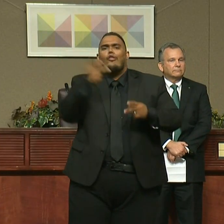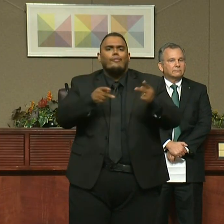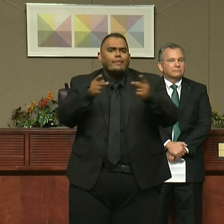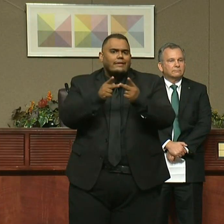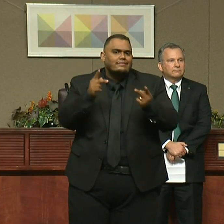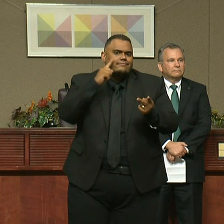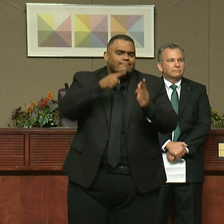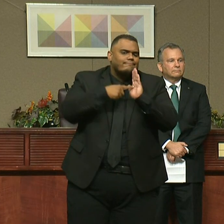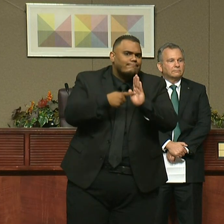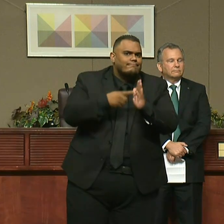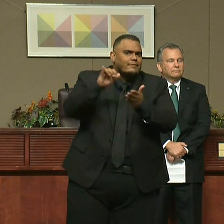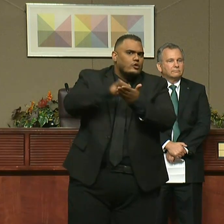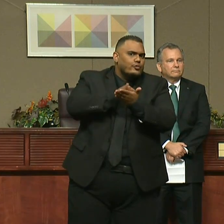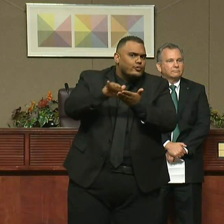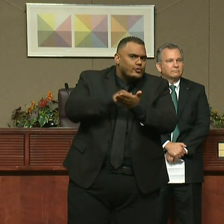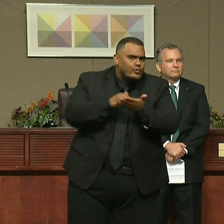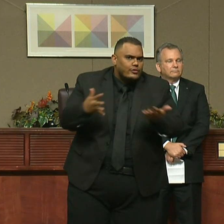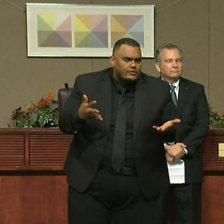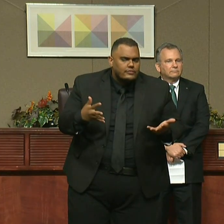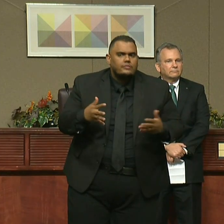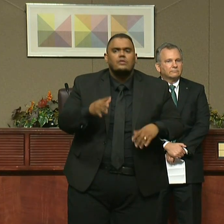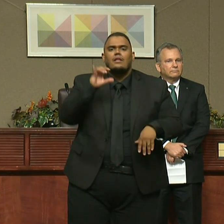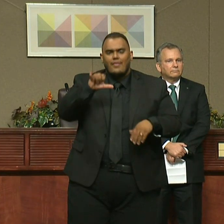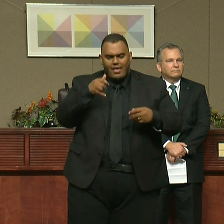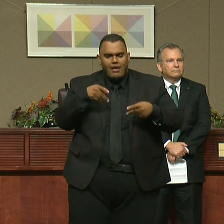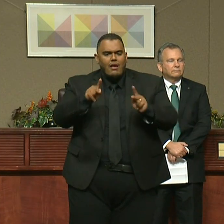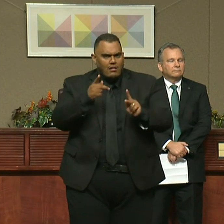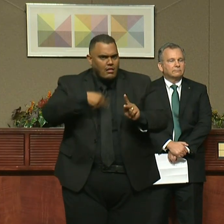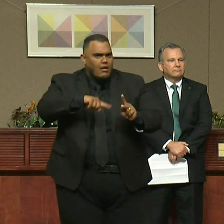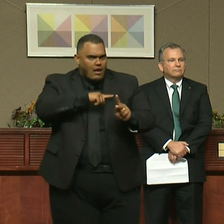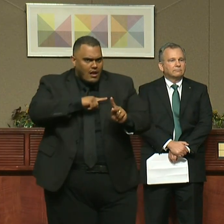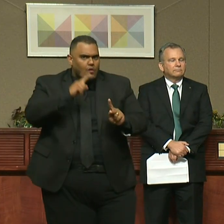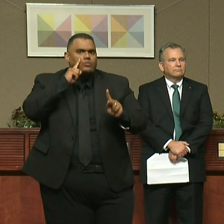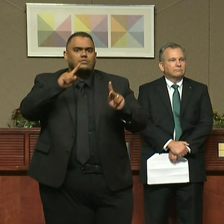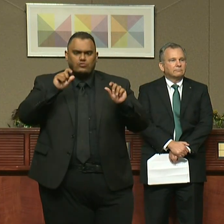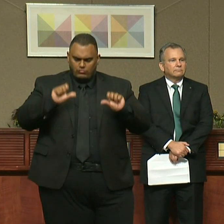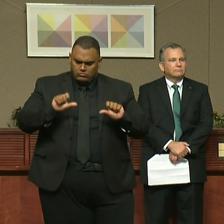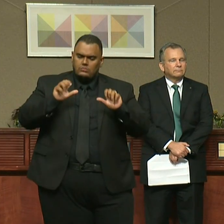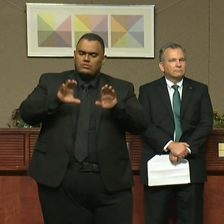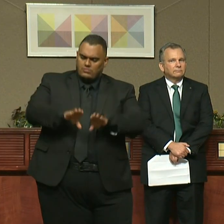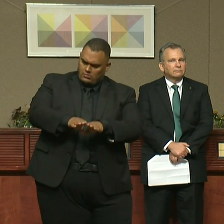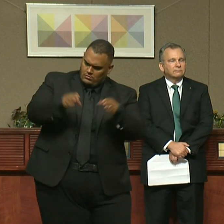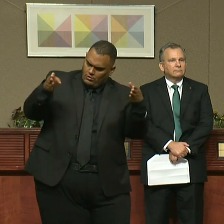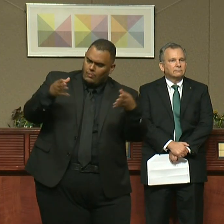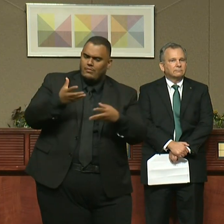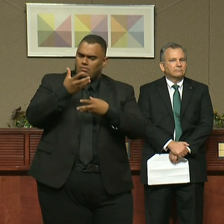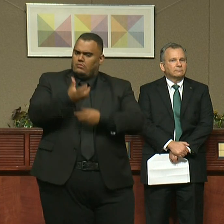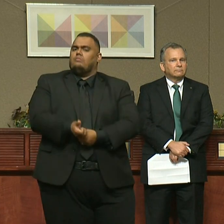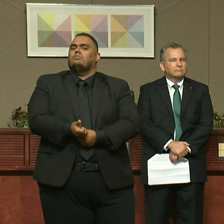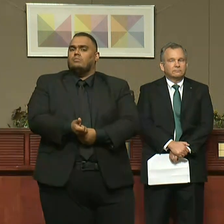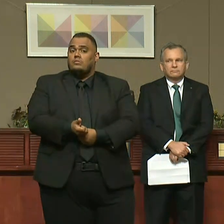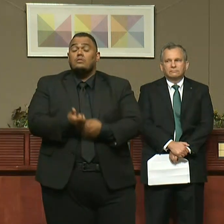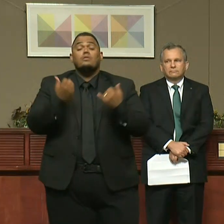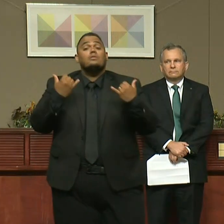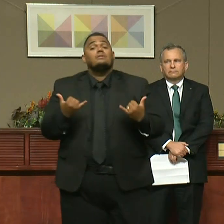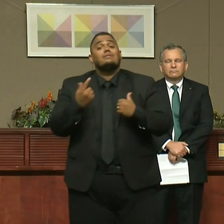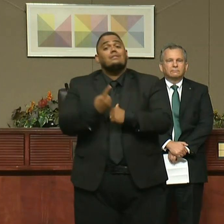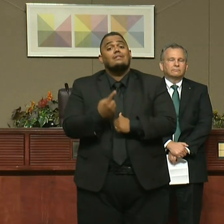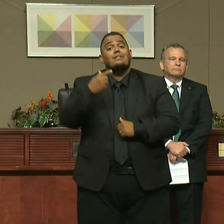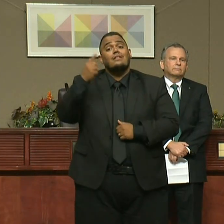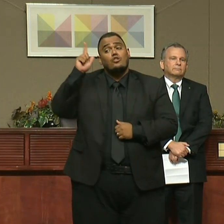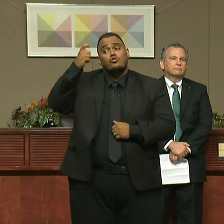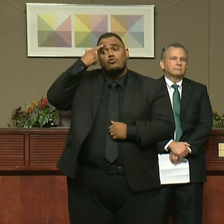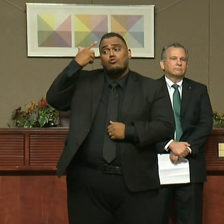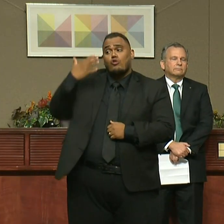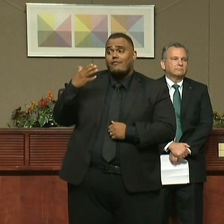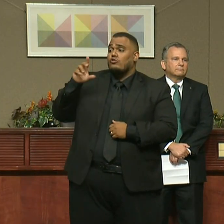York. So it has allowed us to be able to open with confidence. Today, when Governor DeSantis announced the phase